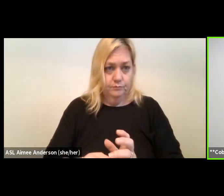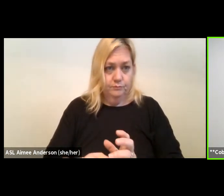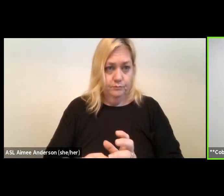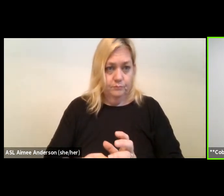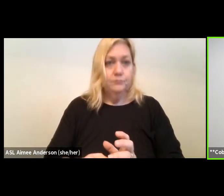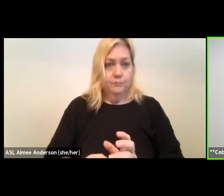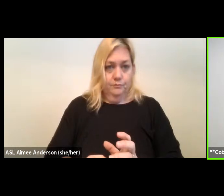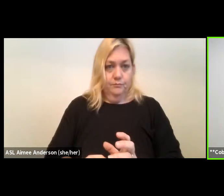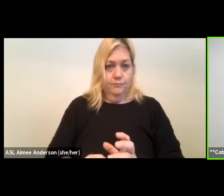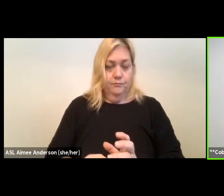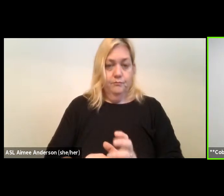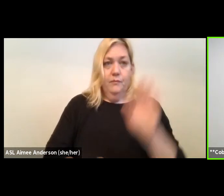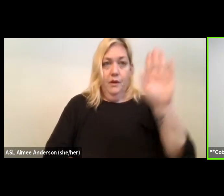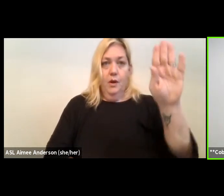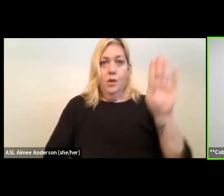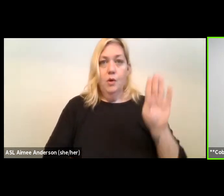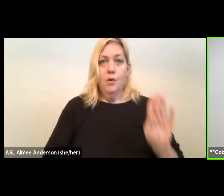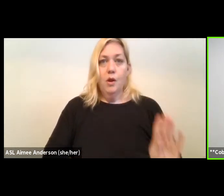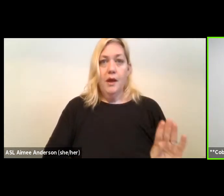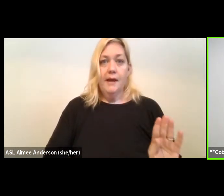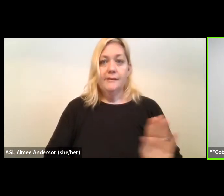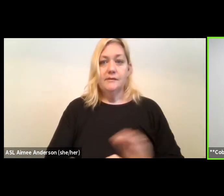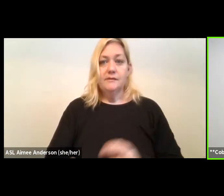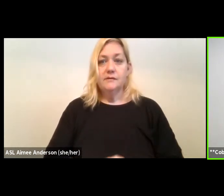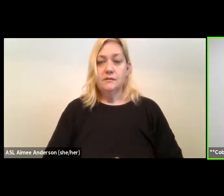Okay, let's lower all hands.